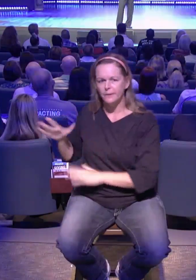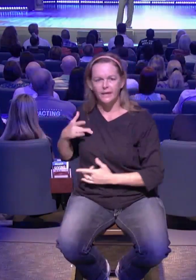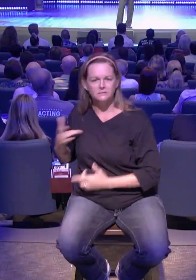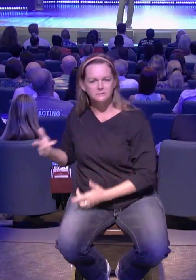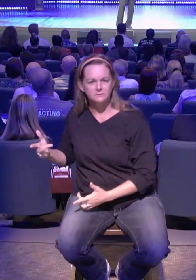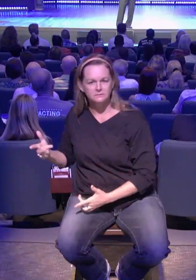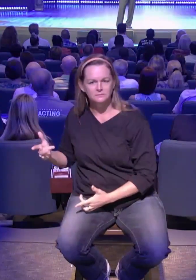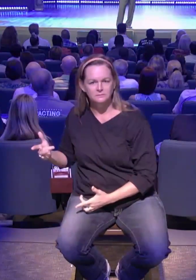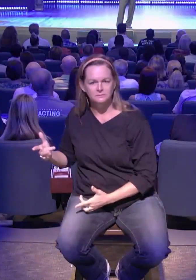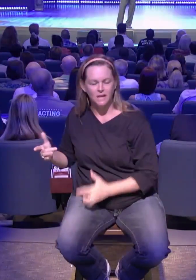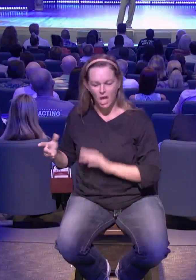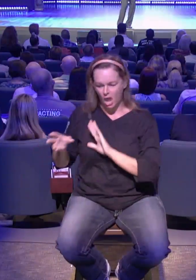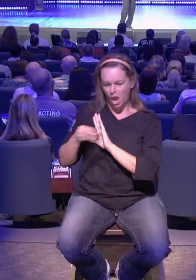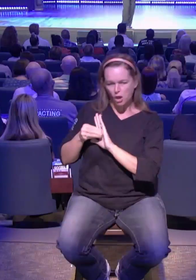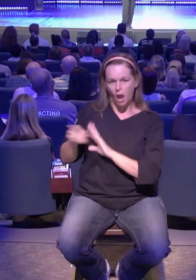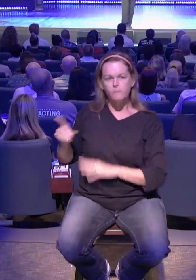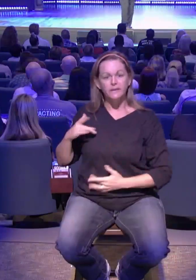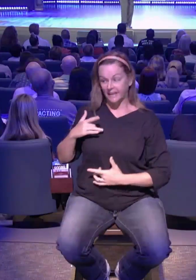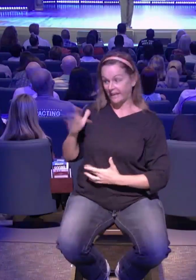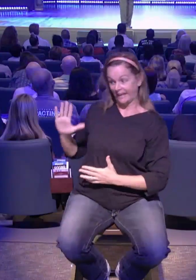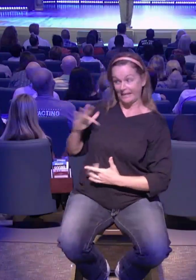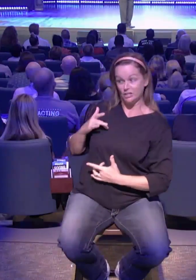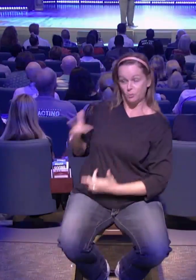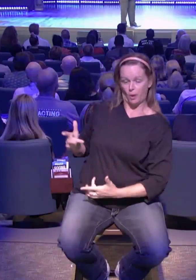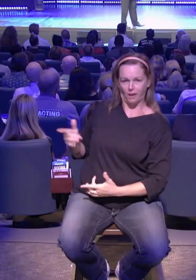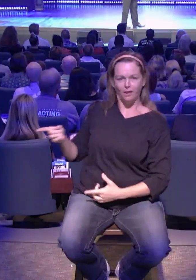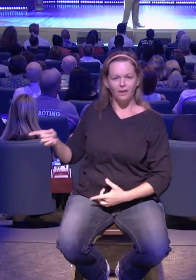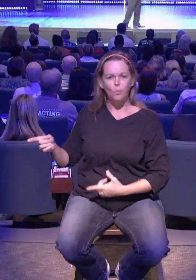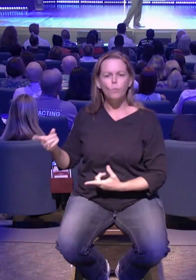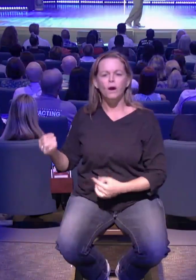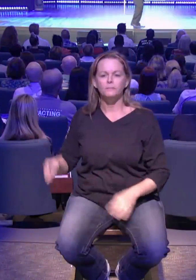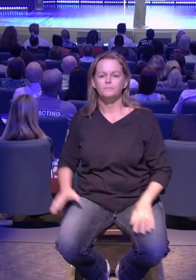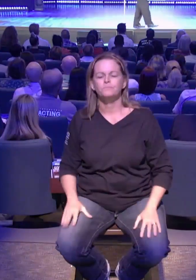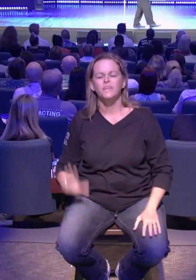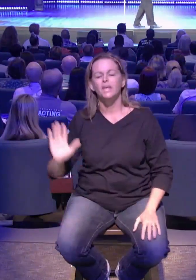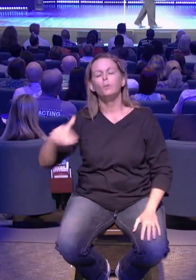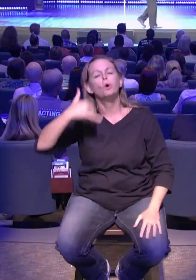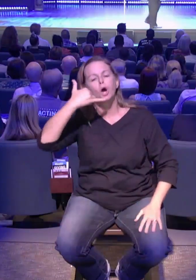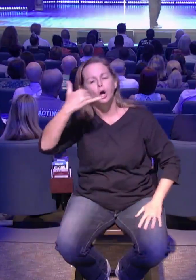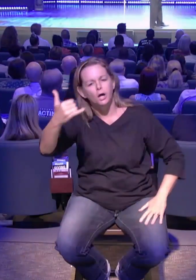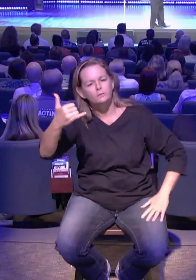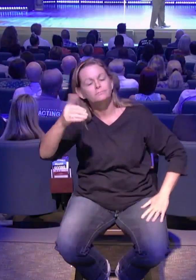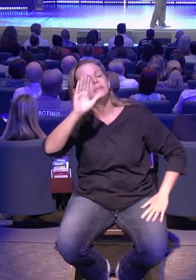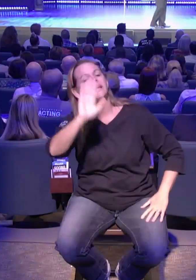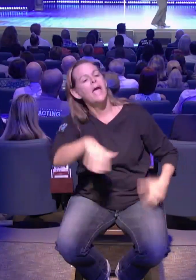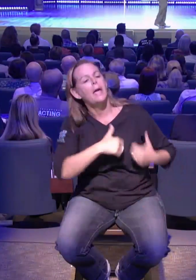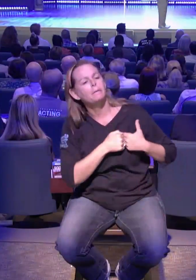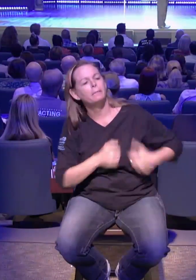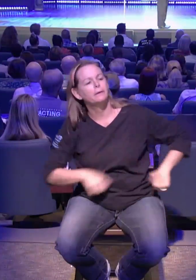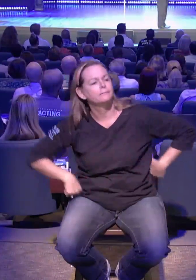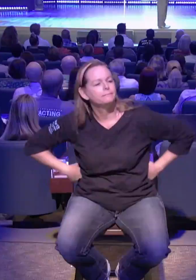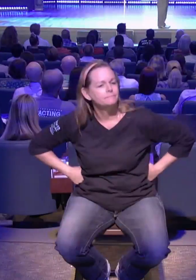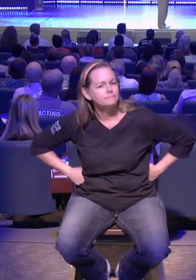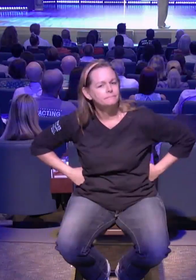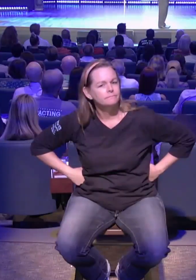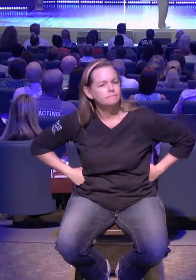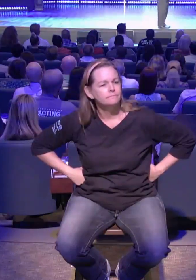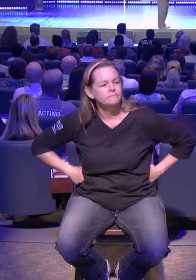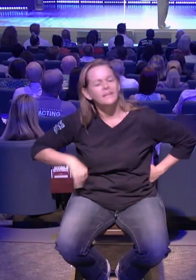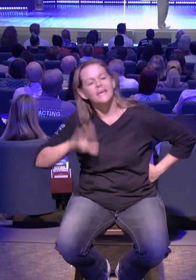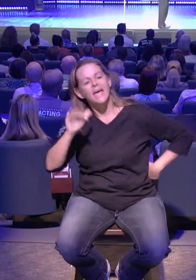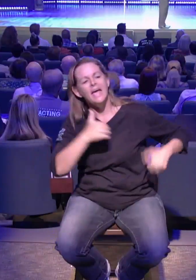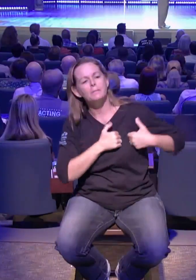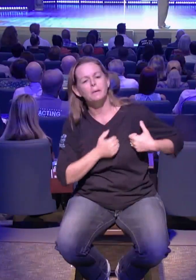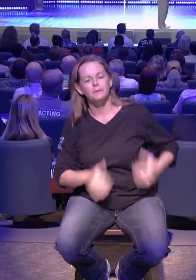his. Here's a trait that John has. He'll call you up. He'll say, hey, baby. That's the first thing he says.